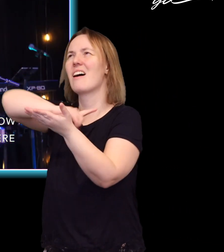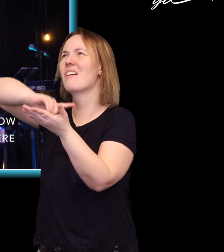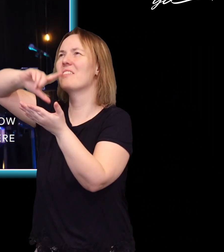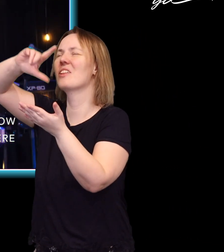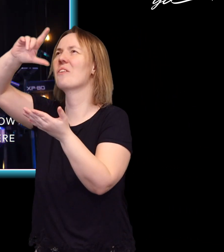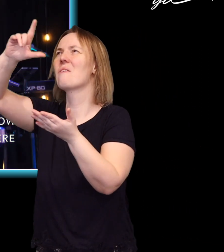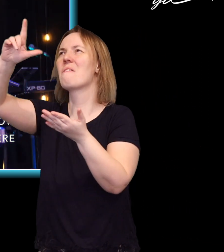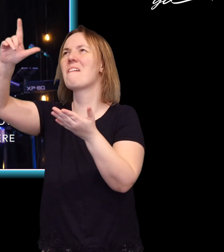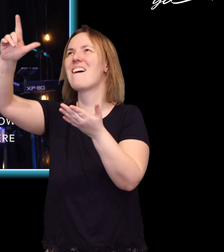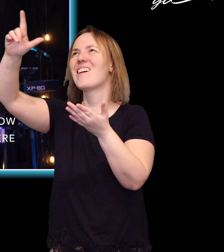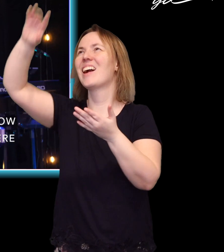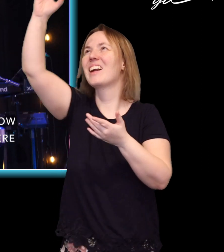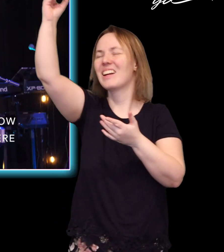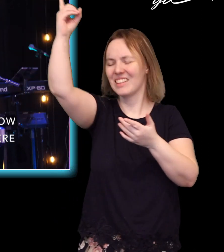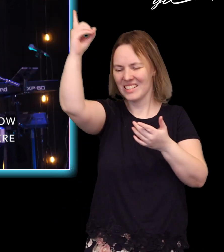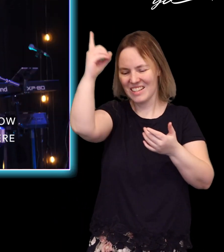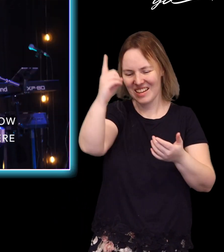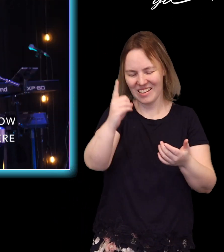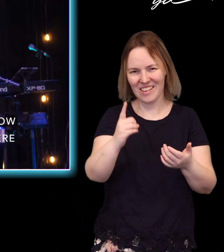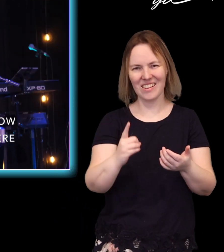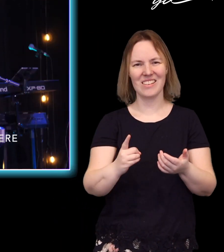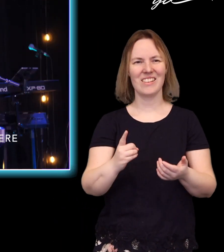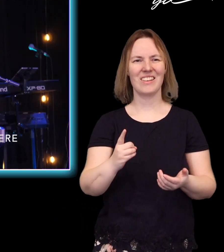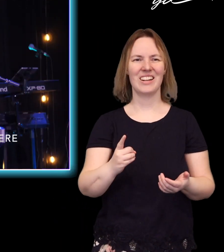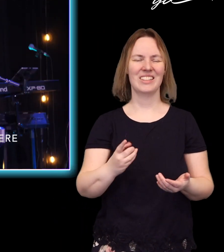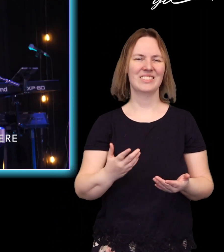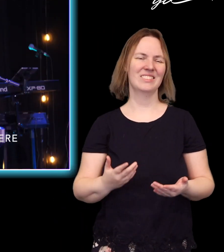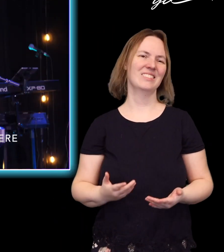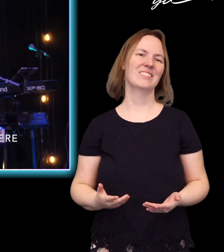Spirit of the Lord is here.